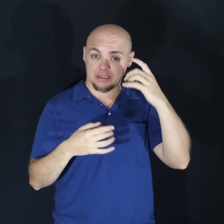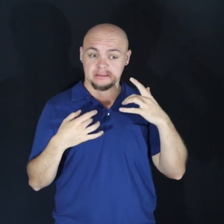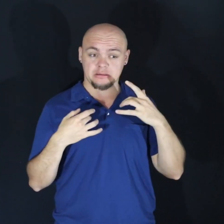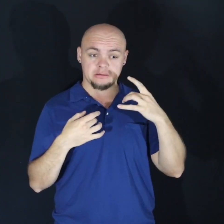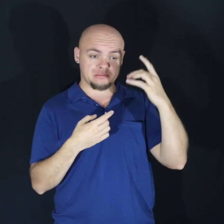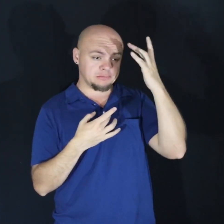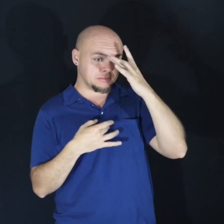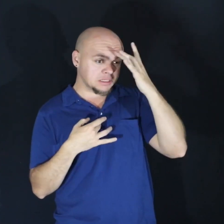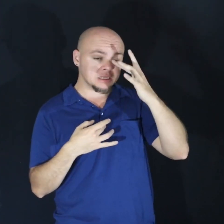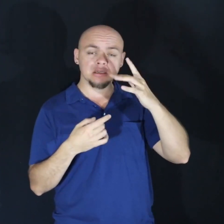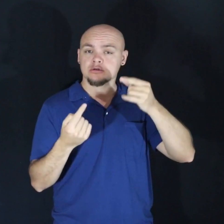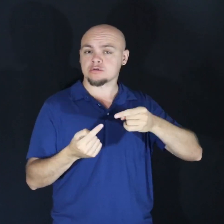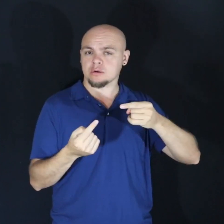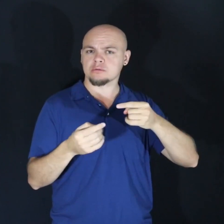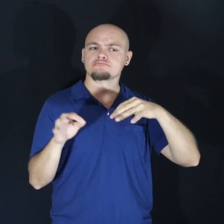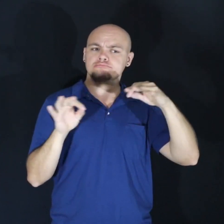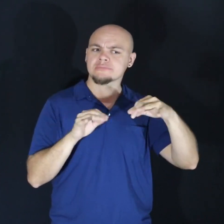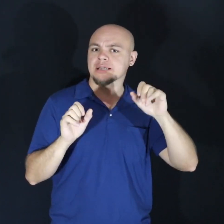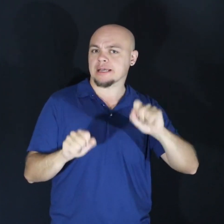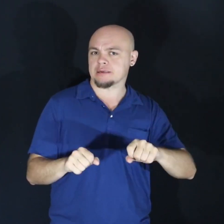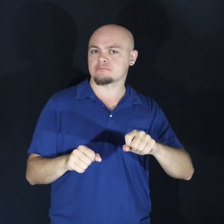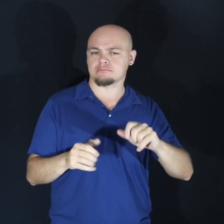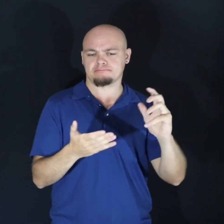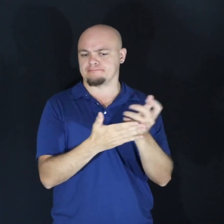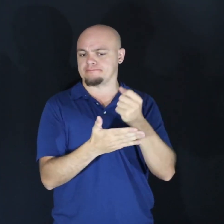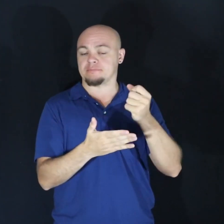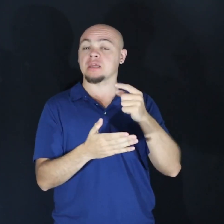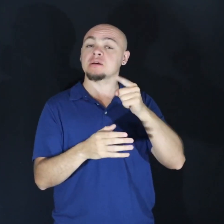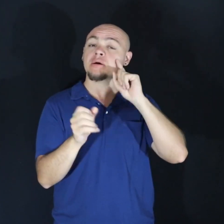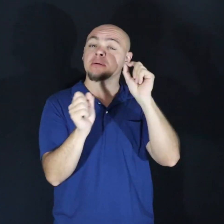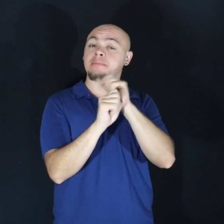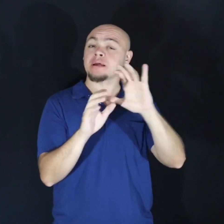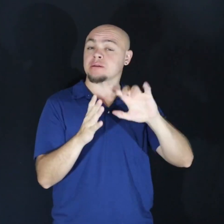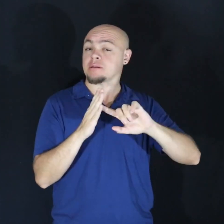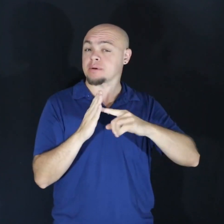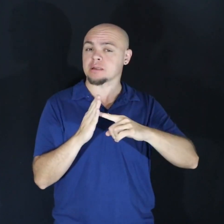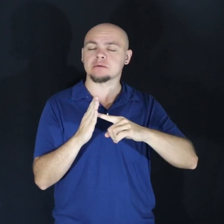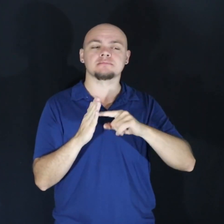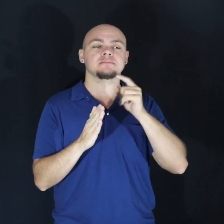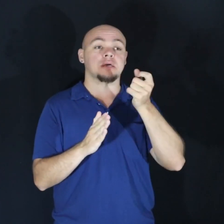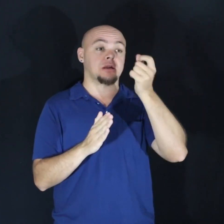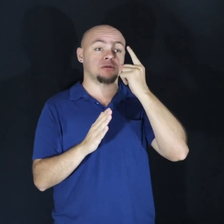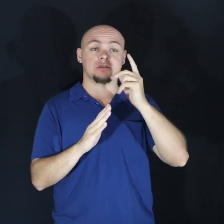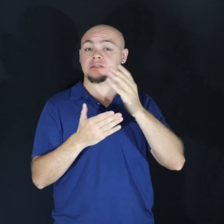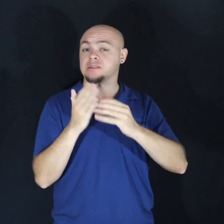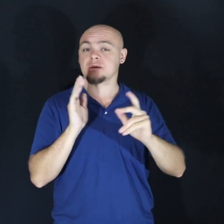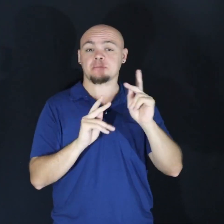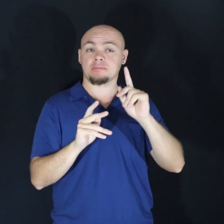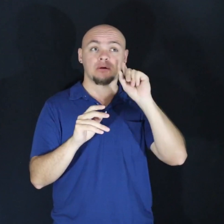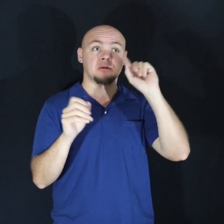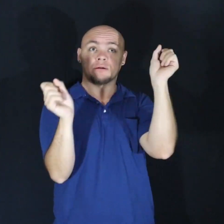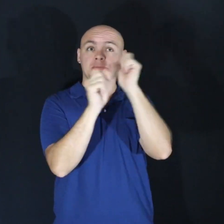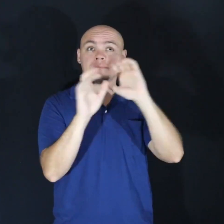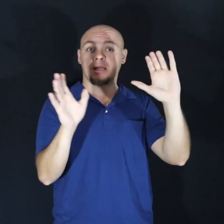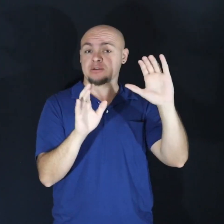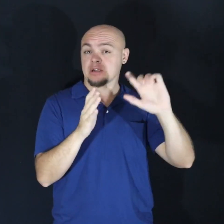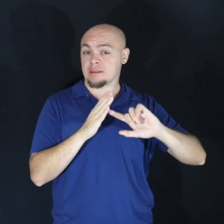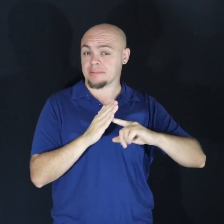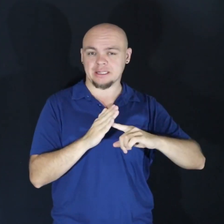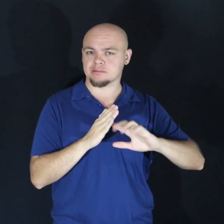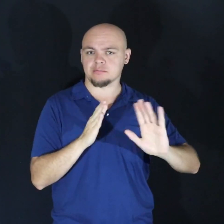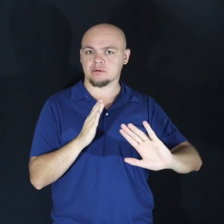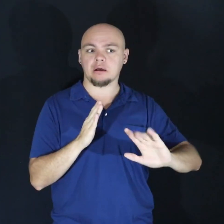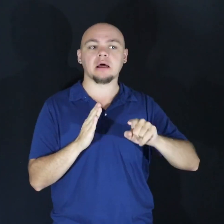it. And I just want to say, when I told you to imagine in the beginning, just know that some people don't have to imagine that. That's how they're feeling right